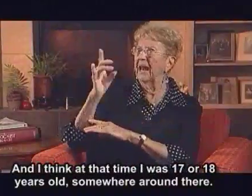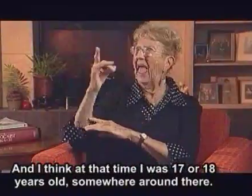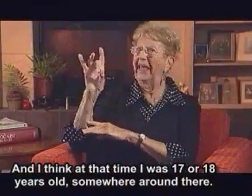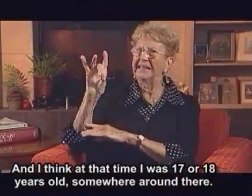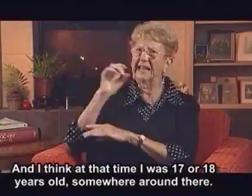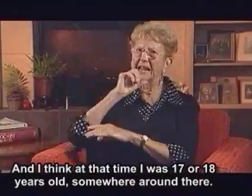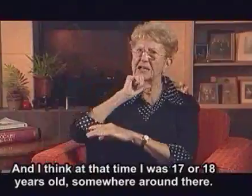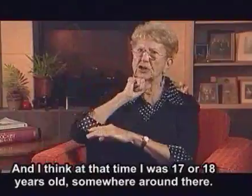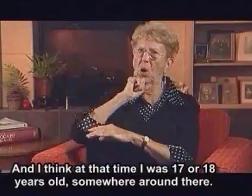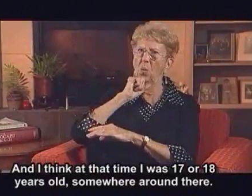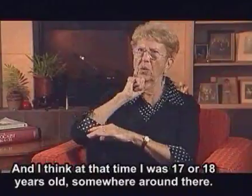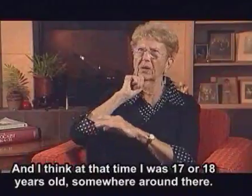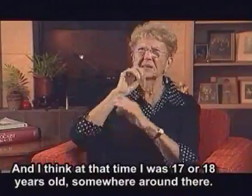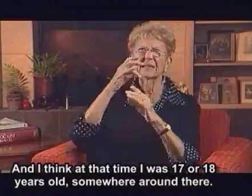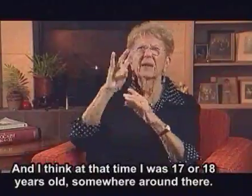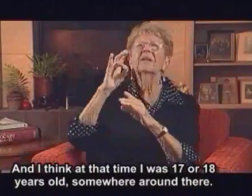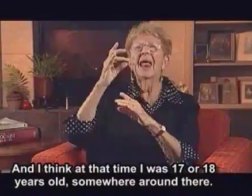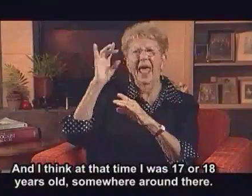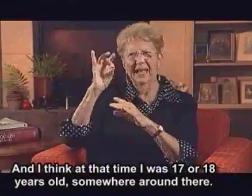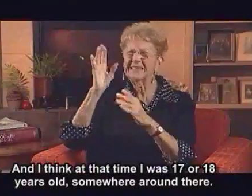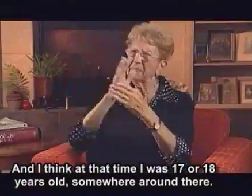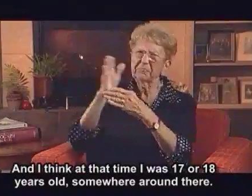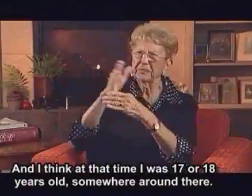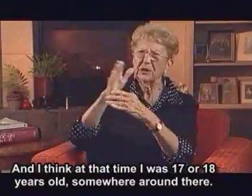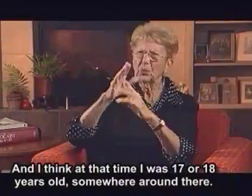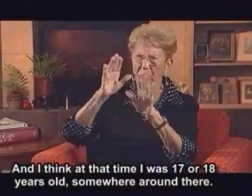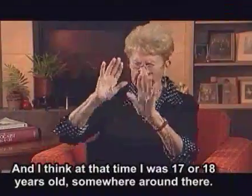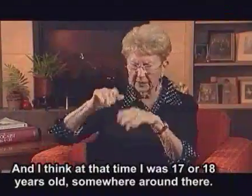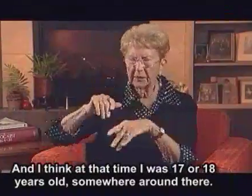And I think at that time I was 17 or 18 years old, somewhere around there.